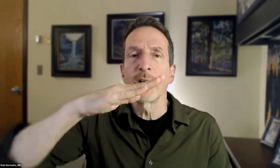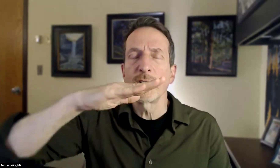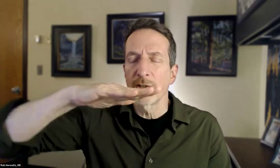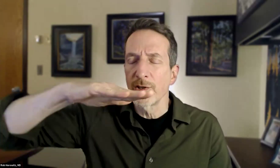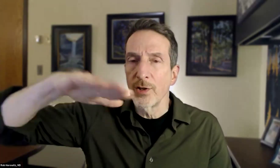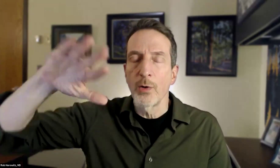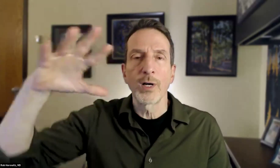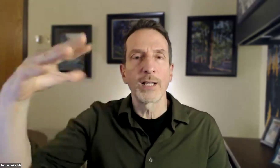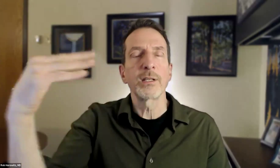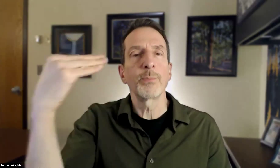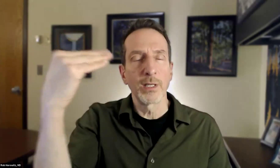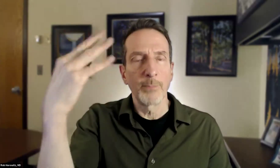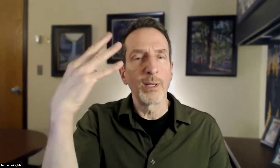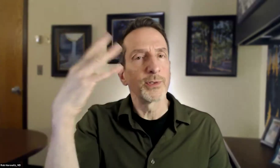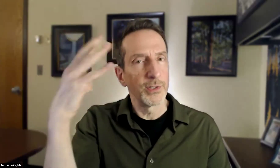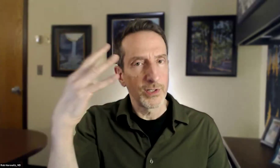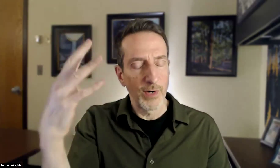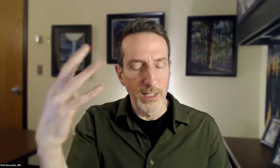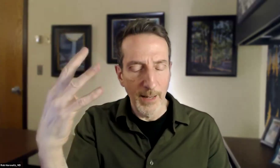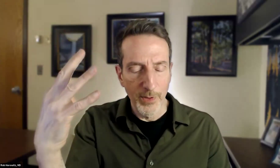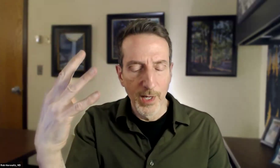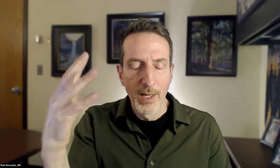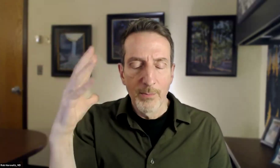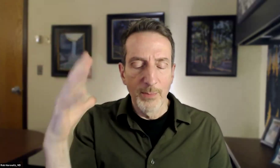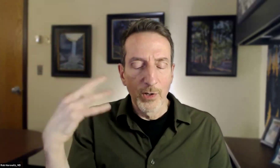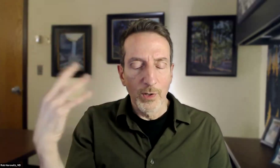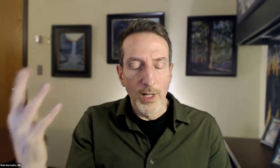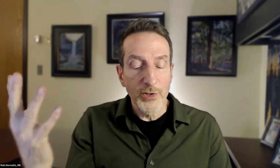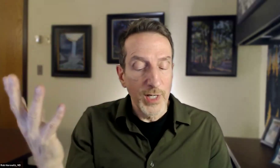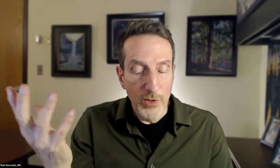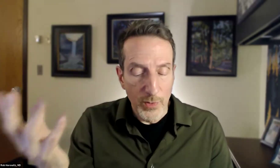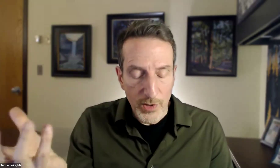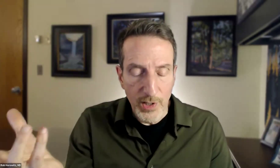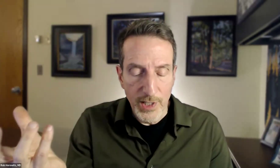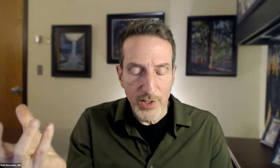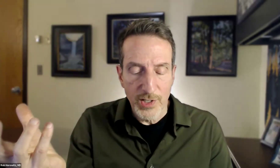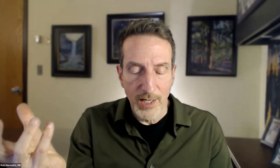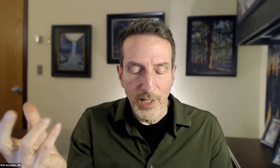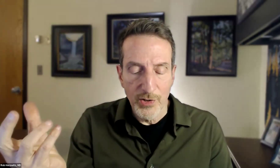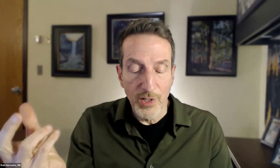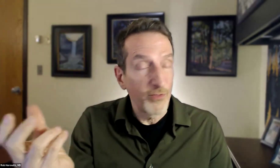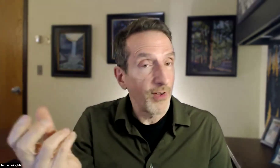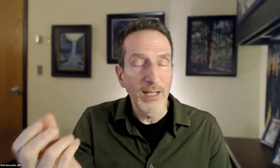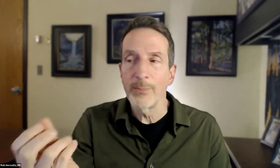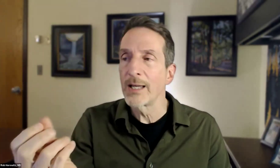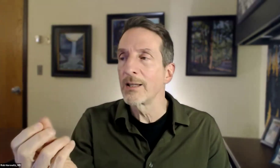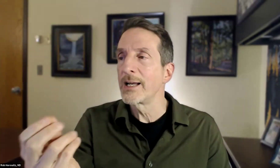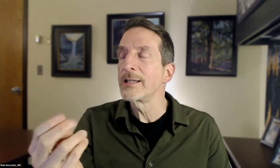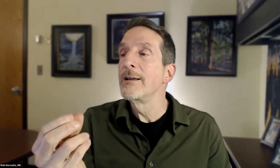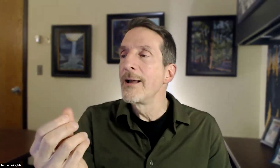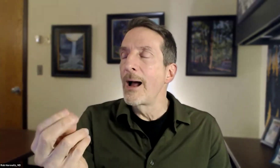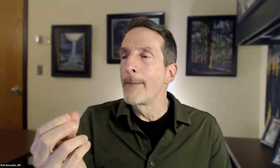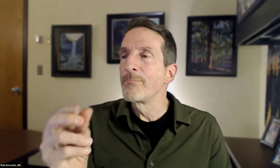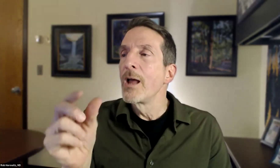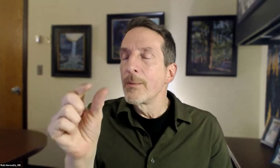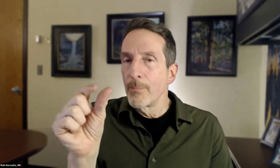different experience. It's a slower onset, but can get people to this great depth. People who are well trained, who are good clinicians out there. You can find them